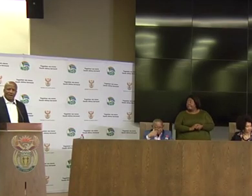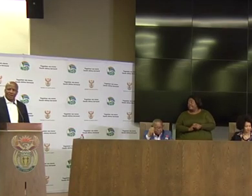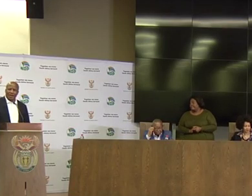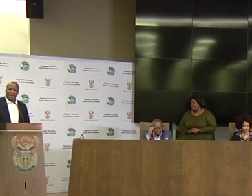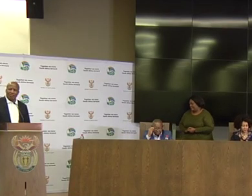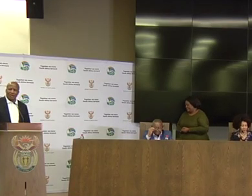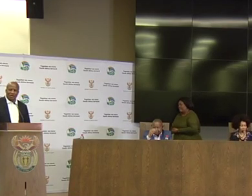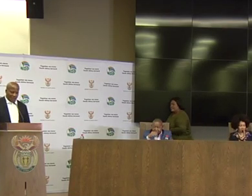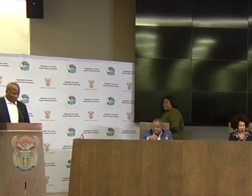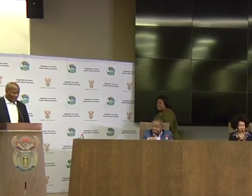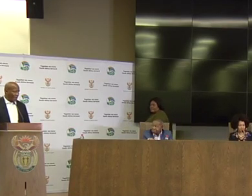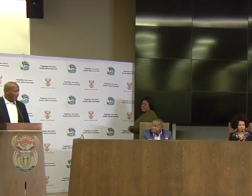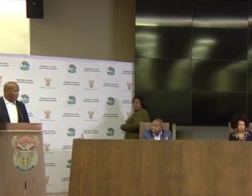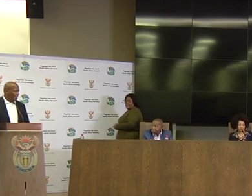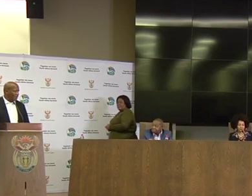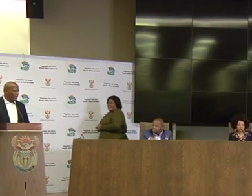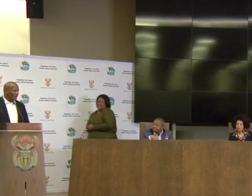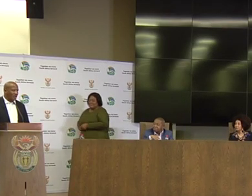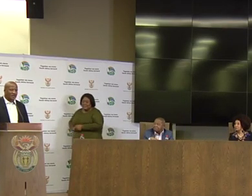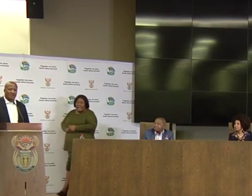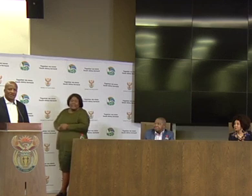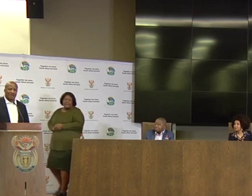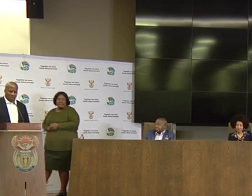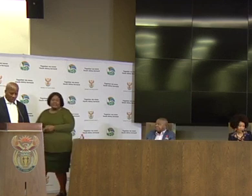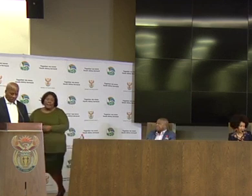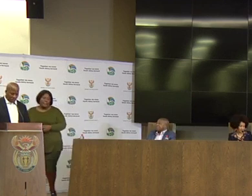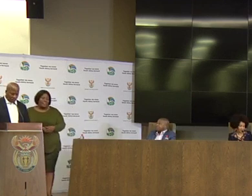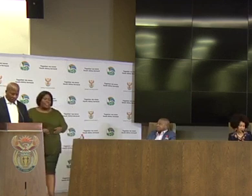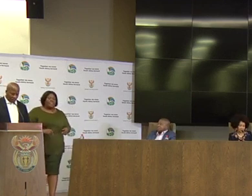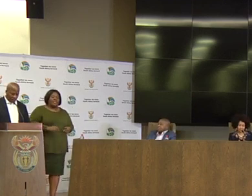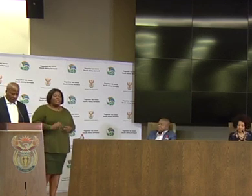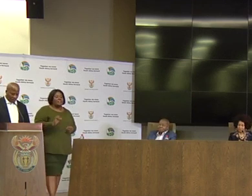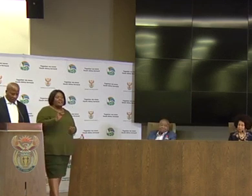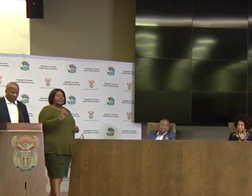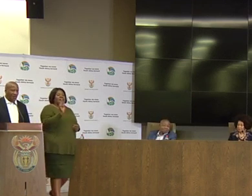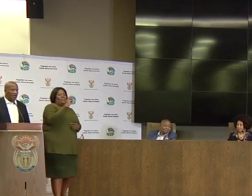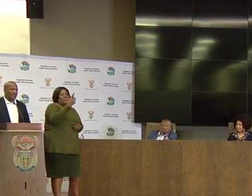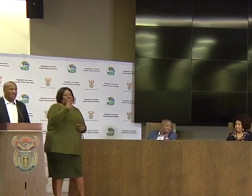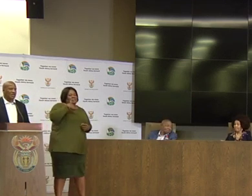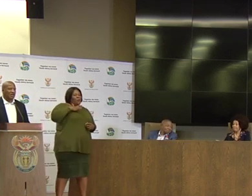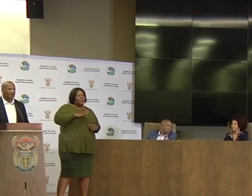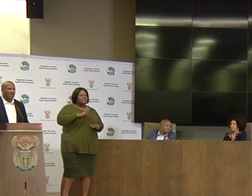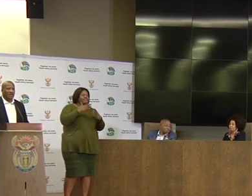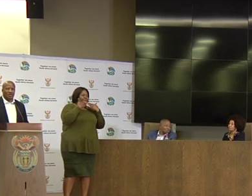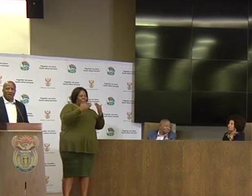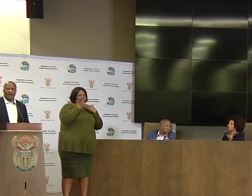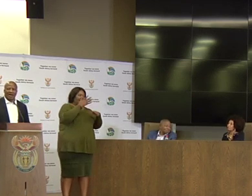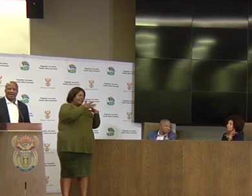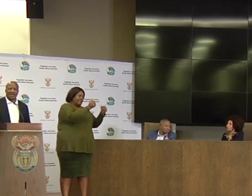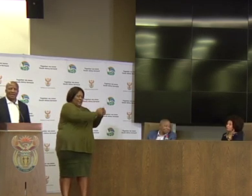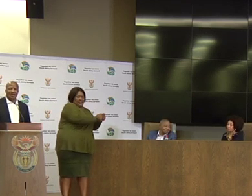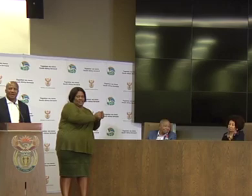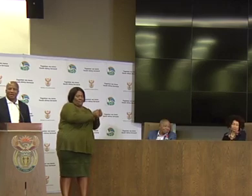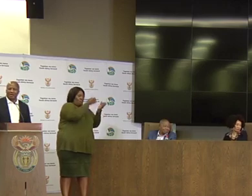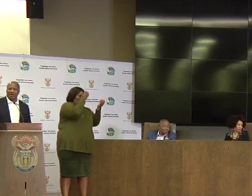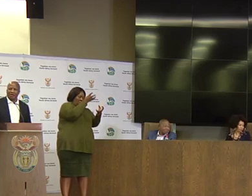Colleagues, let me first thank my colleagues for the information you have given to our